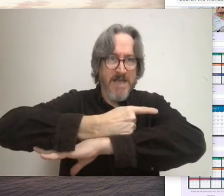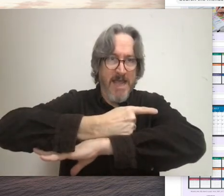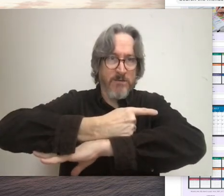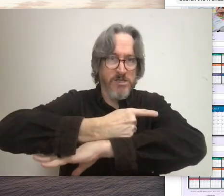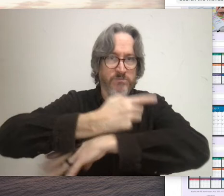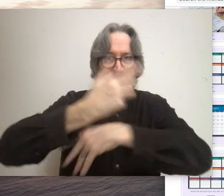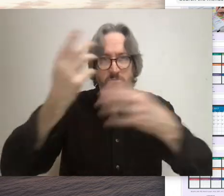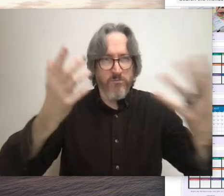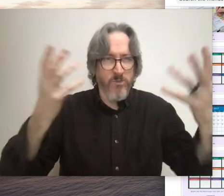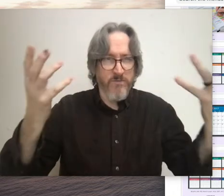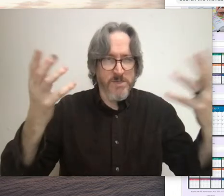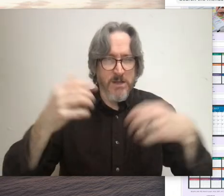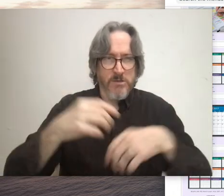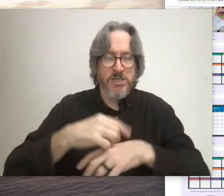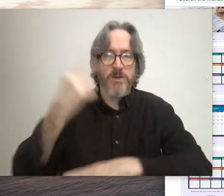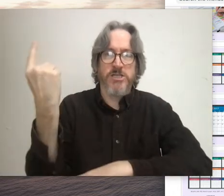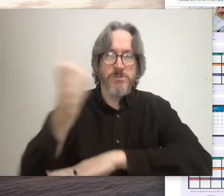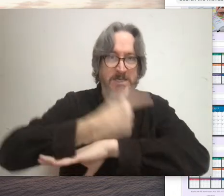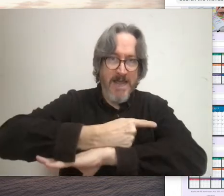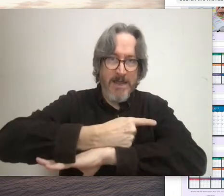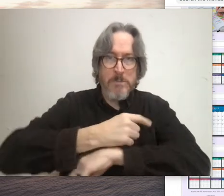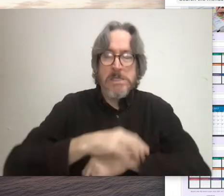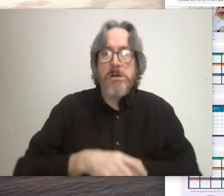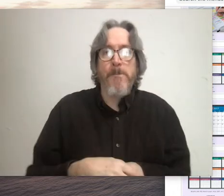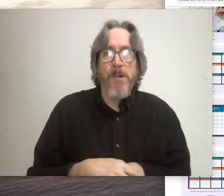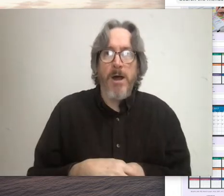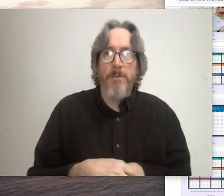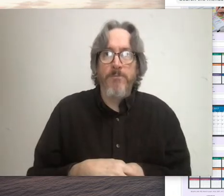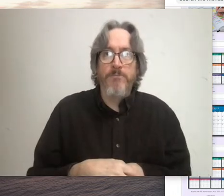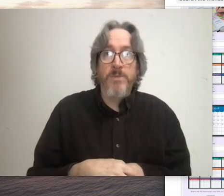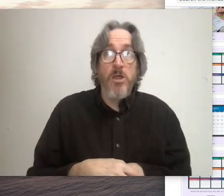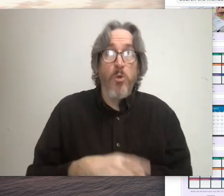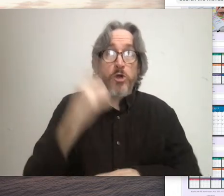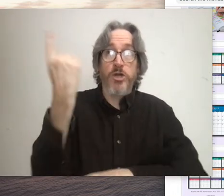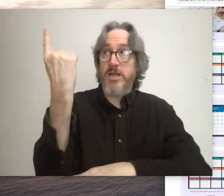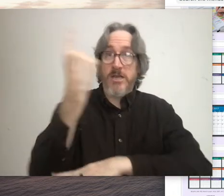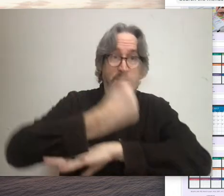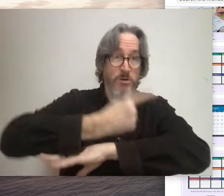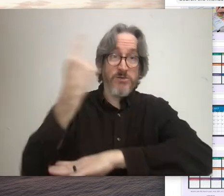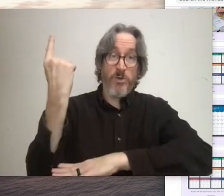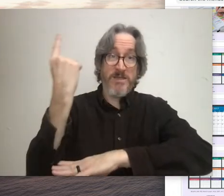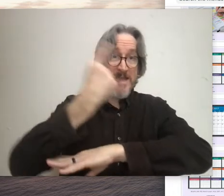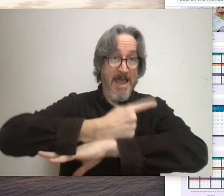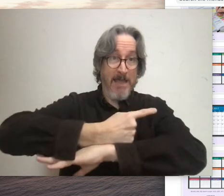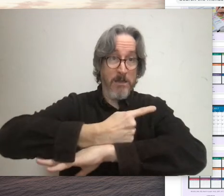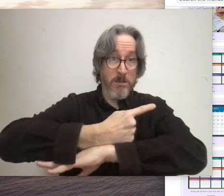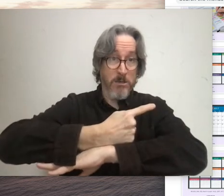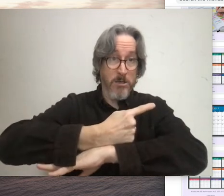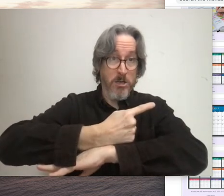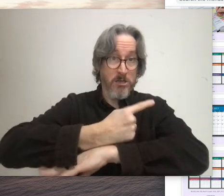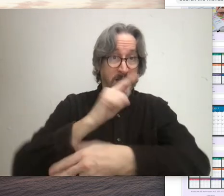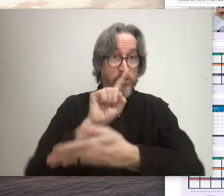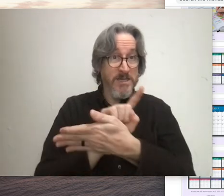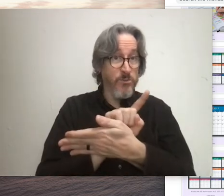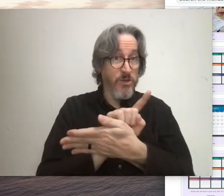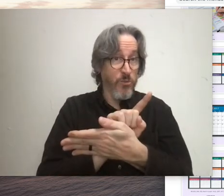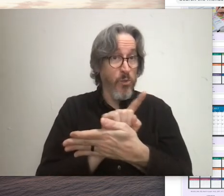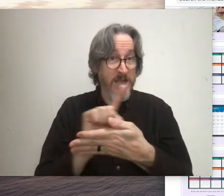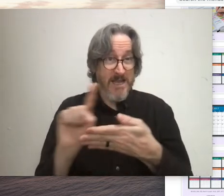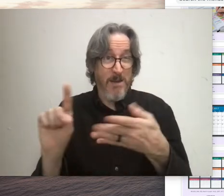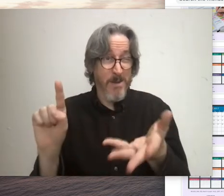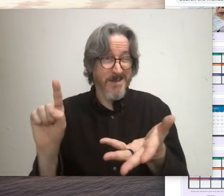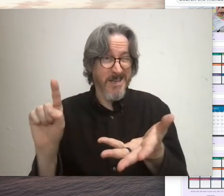learned this for day because we've used it in other situations, but day, We're going to, now notice with day, like we did